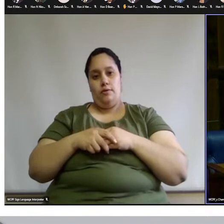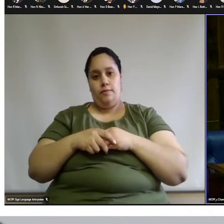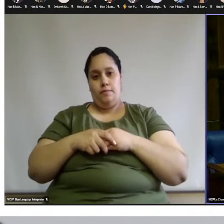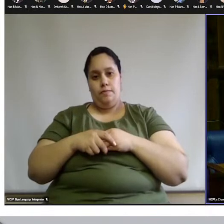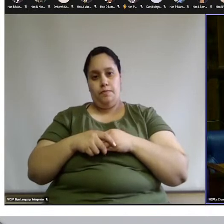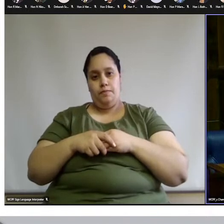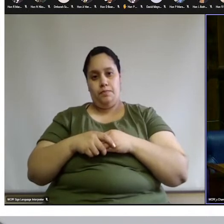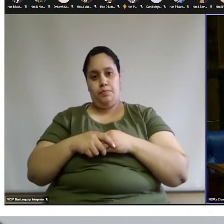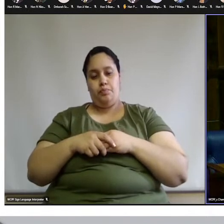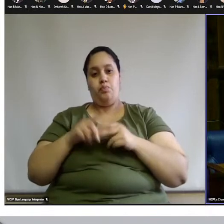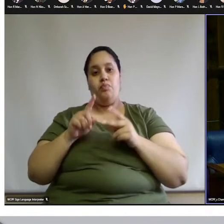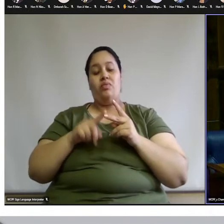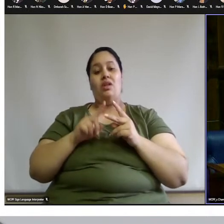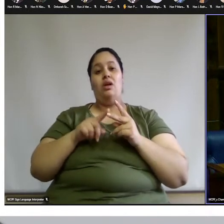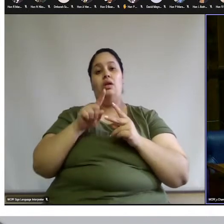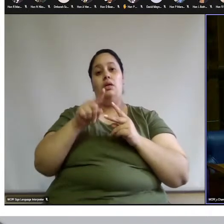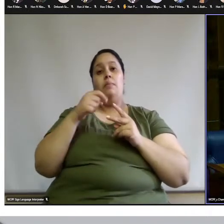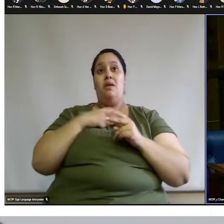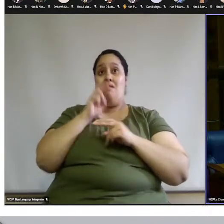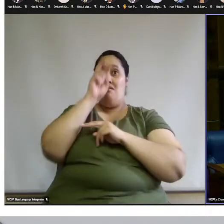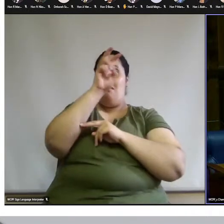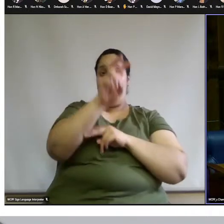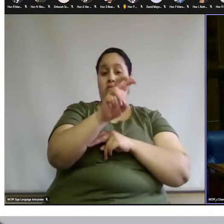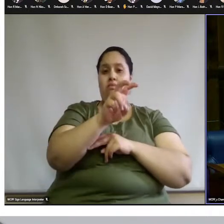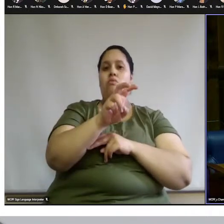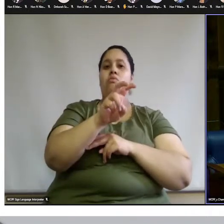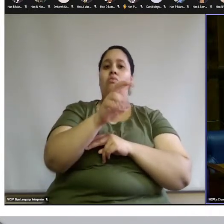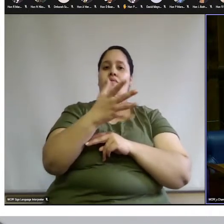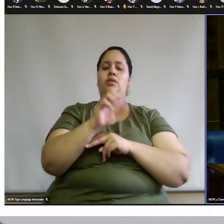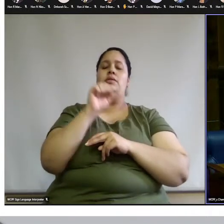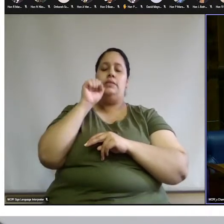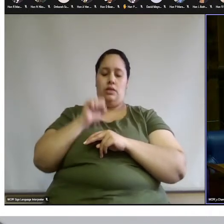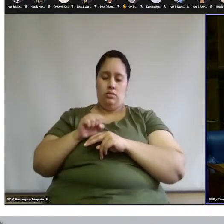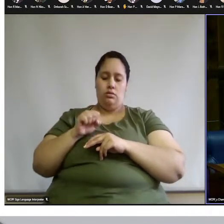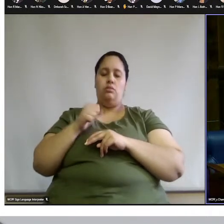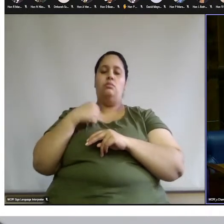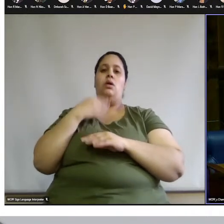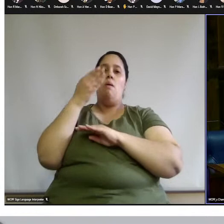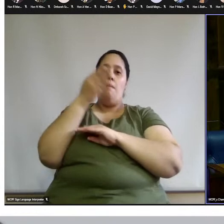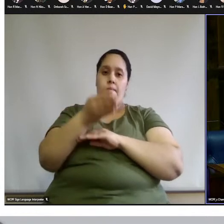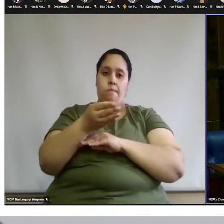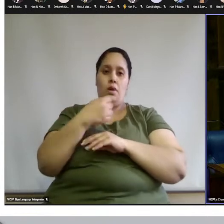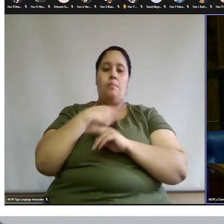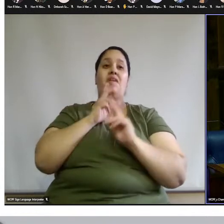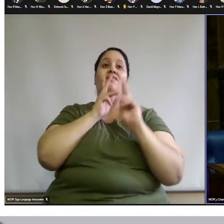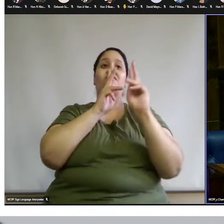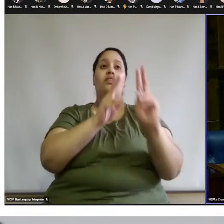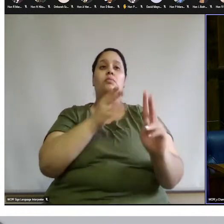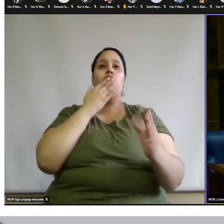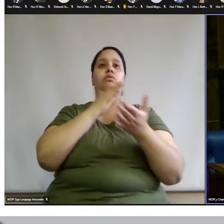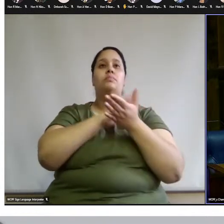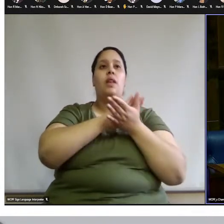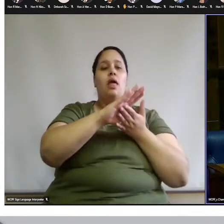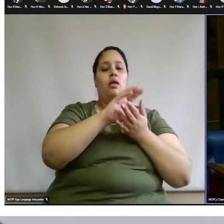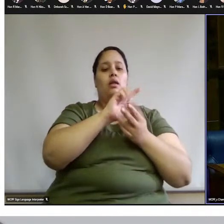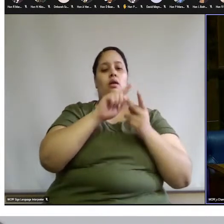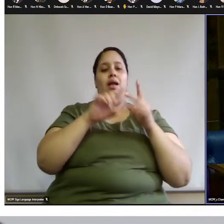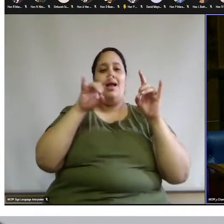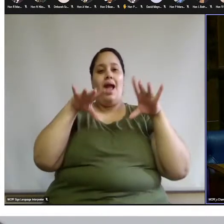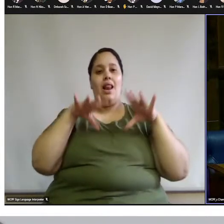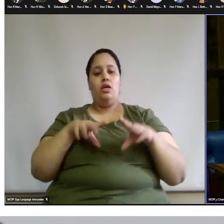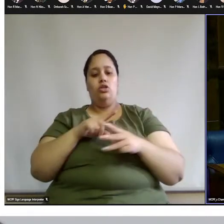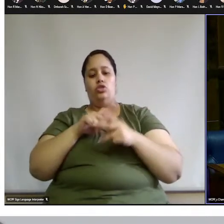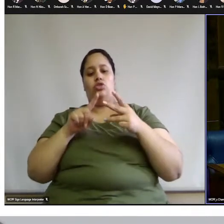been to these units, absolutely, and exactly in the last month, I've visited Mitchell's Plain, Khayelitsha,